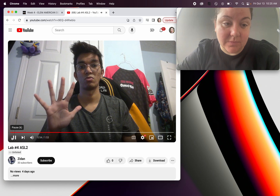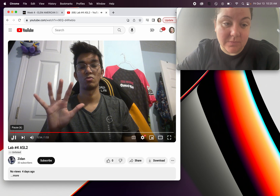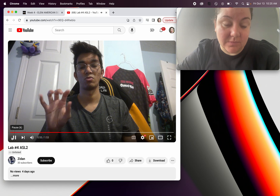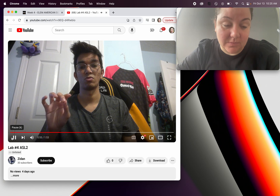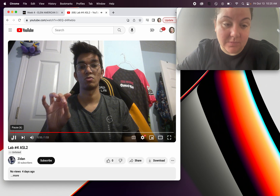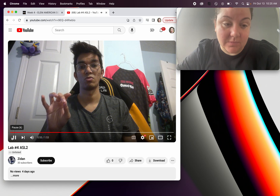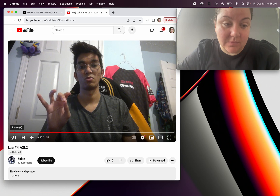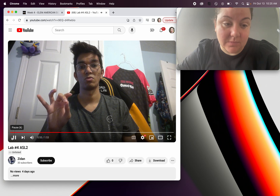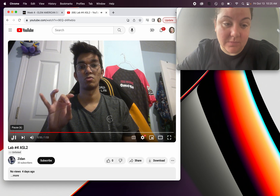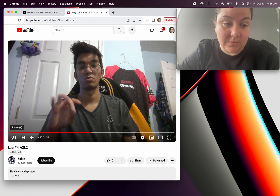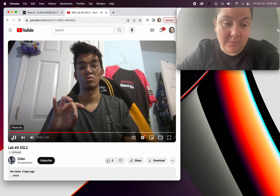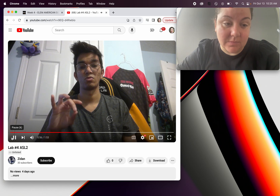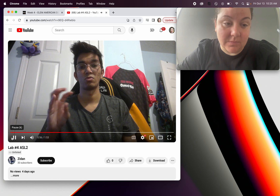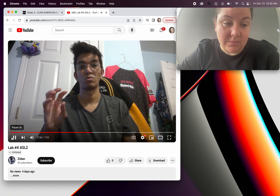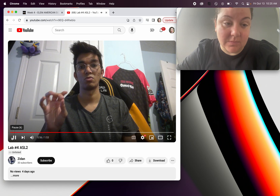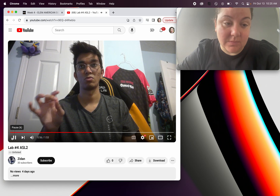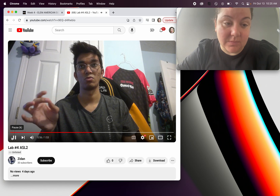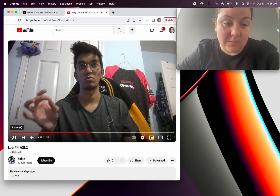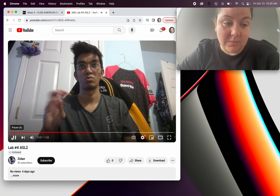Mm-hmm.